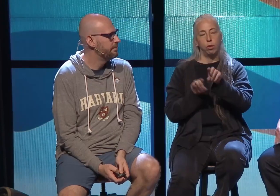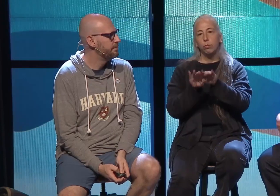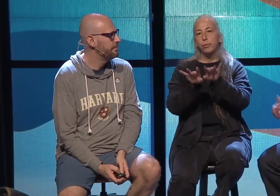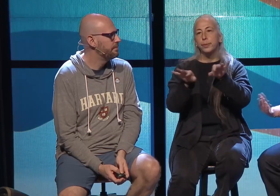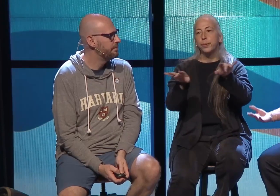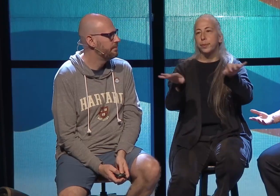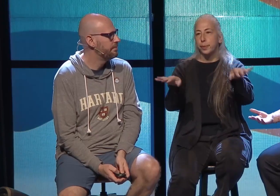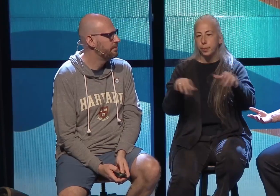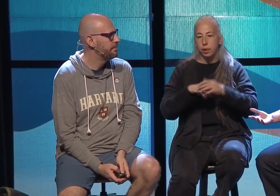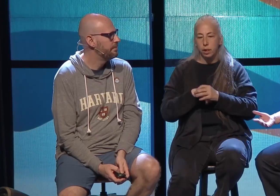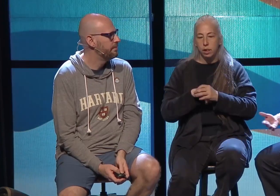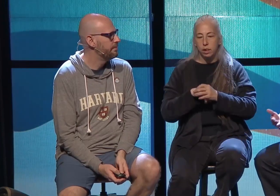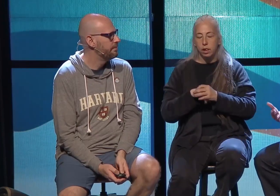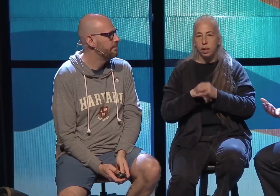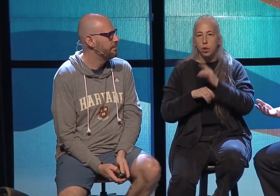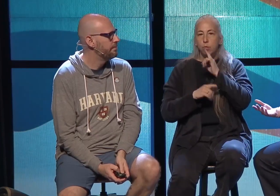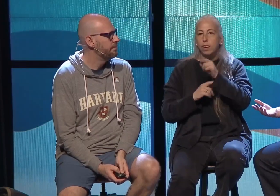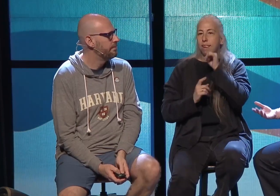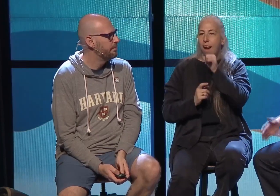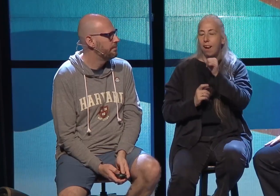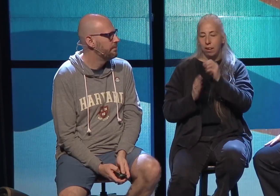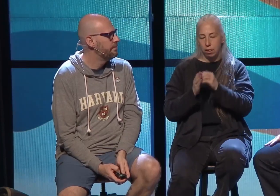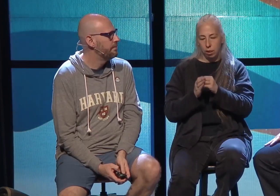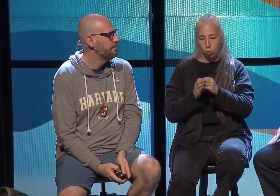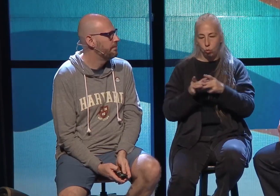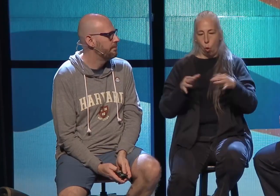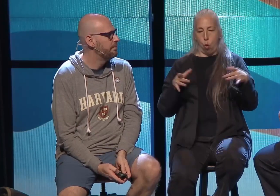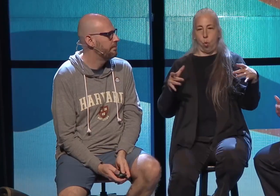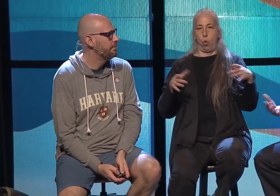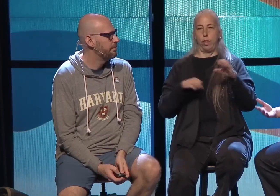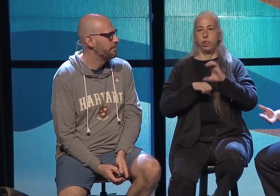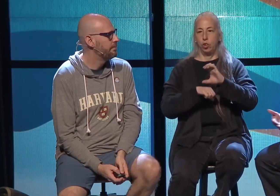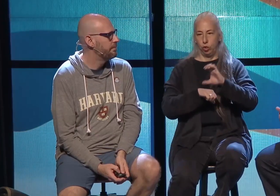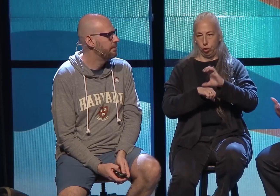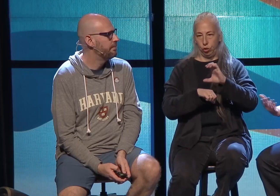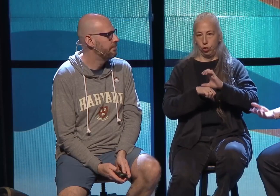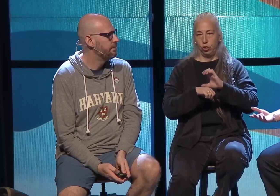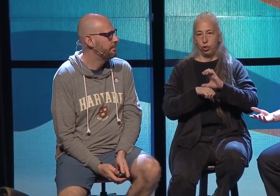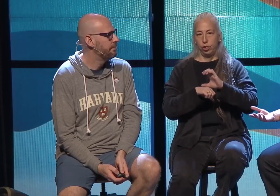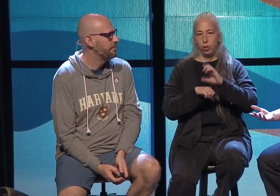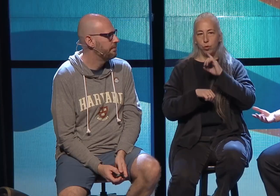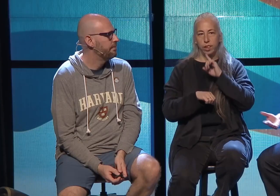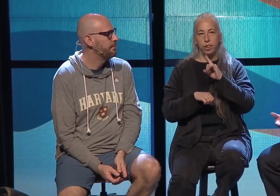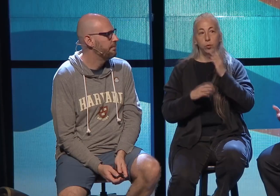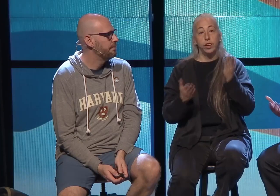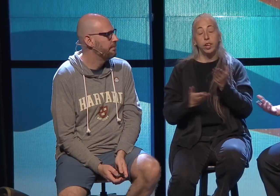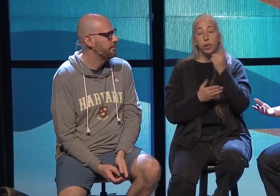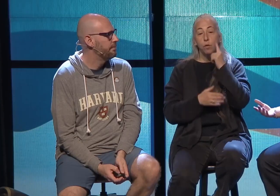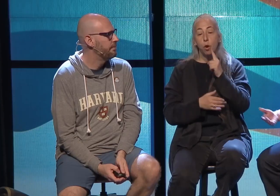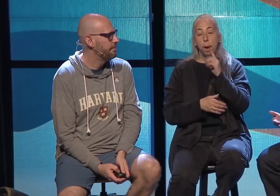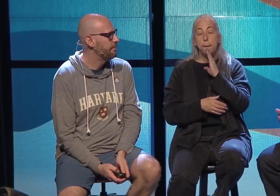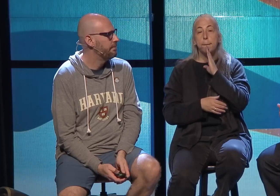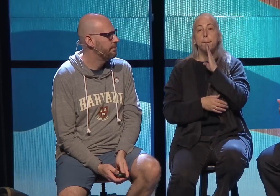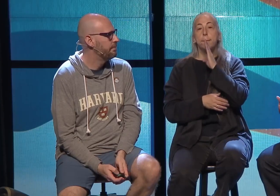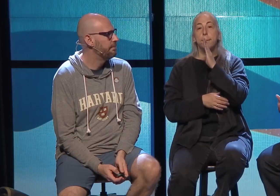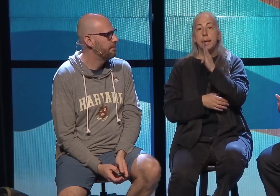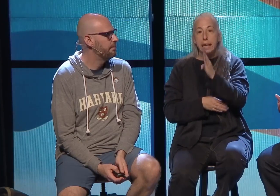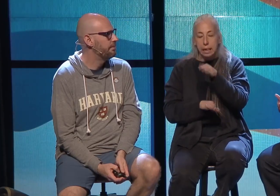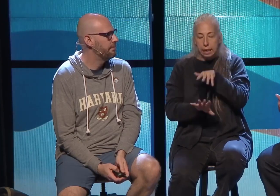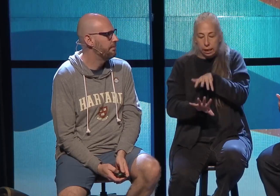we're not here to grow the church per se. Like this is what things Sarah says all the time. We're not here to grow the church. We're here to be the church. And what does that look like?